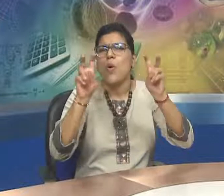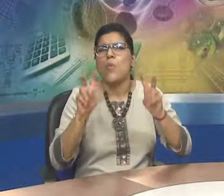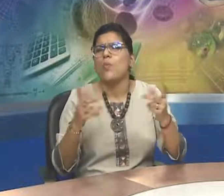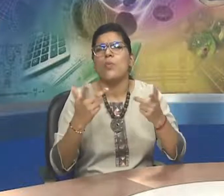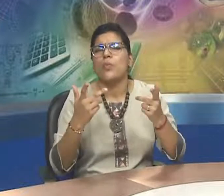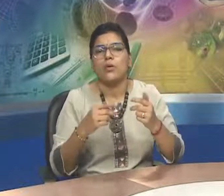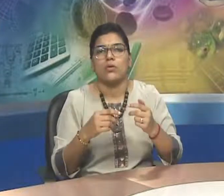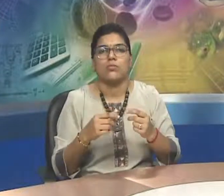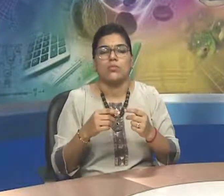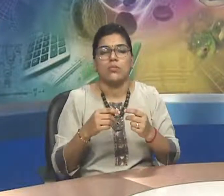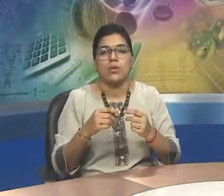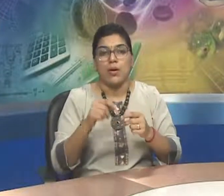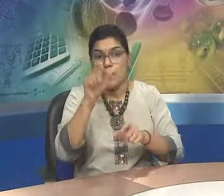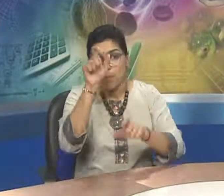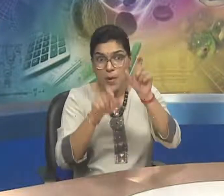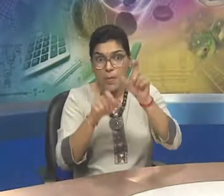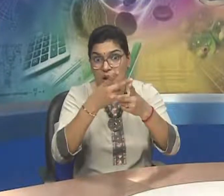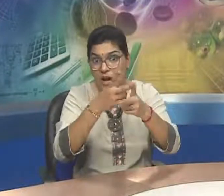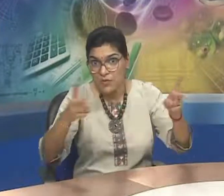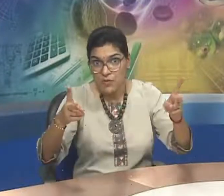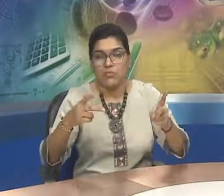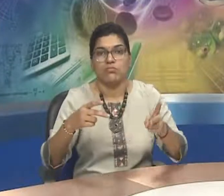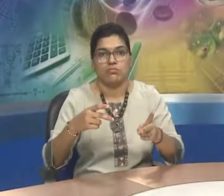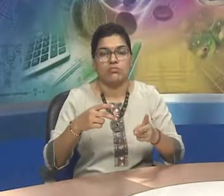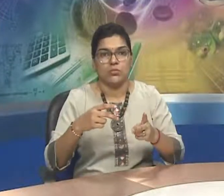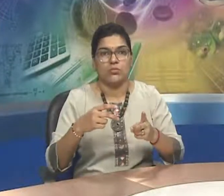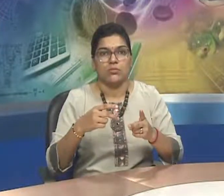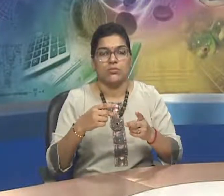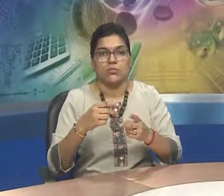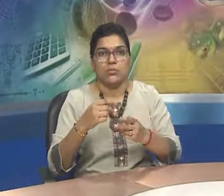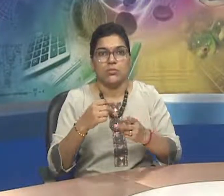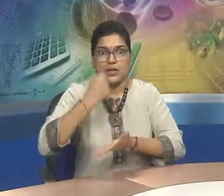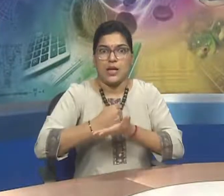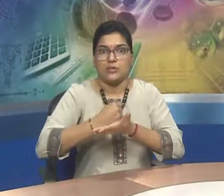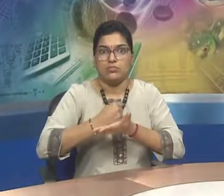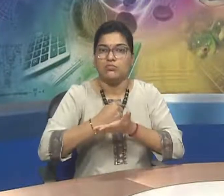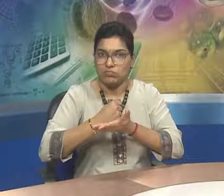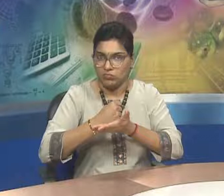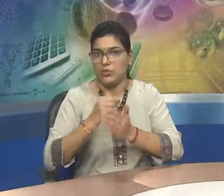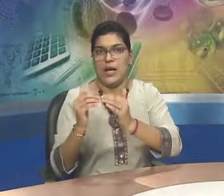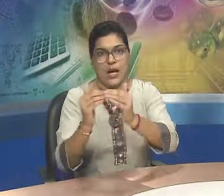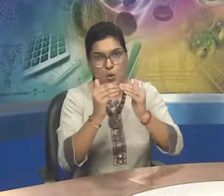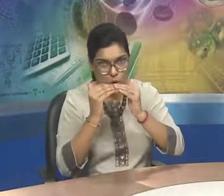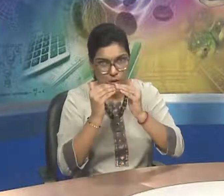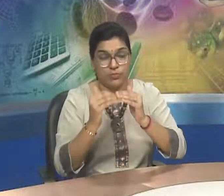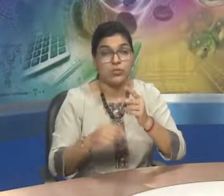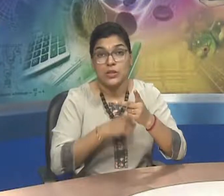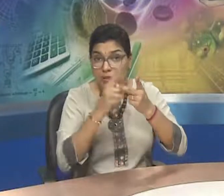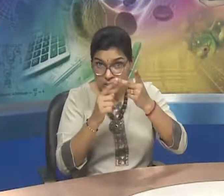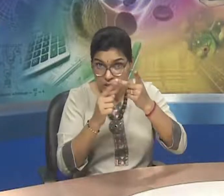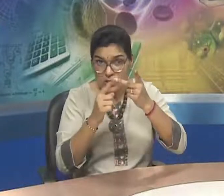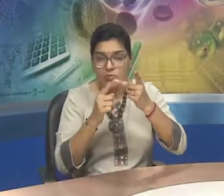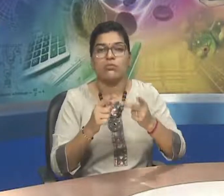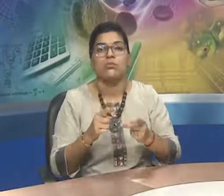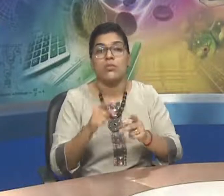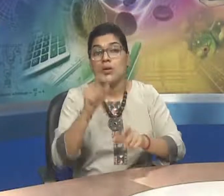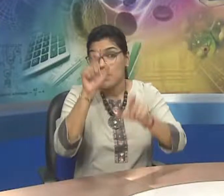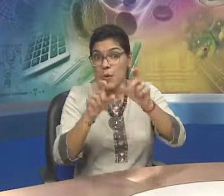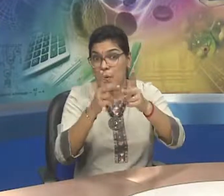6 fundamental rights. So now we would be doing the 4 remaining fundamental rights. The first right was